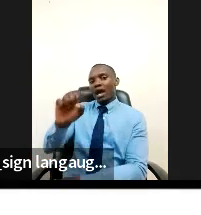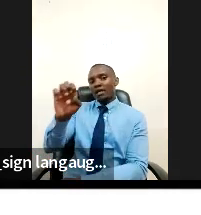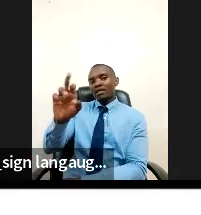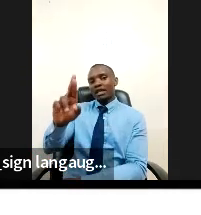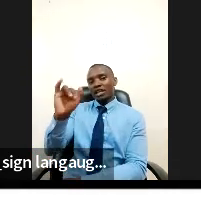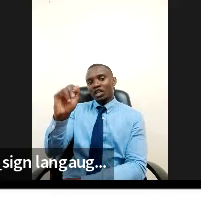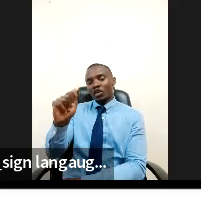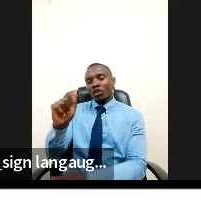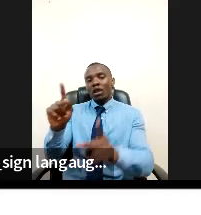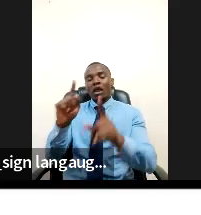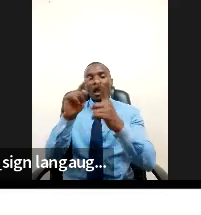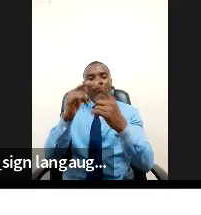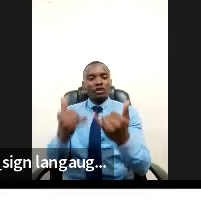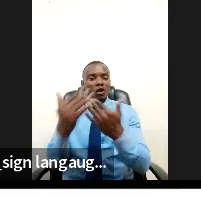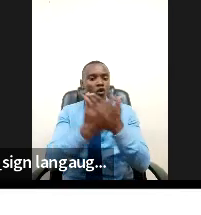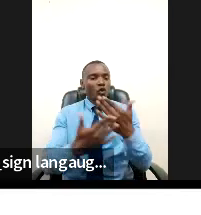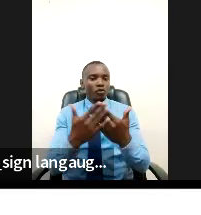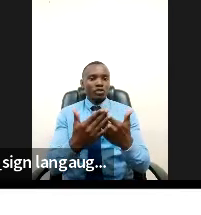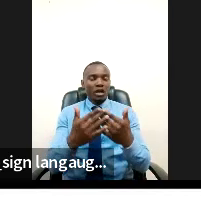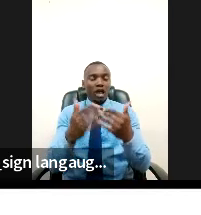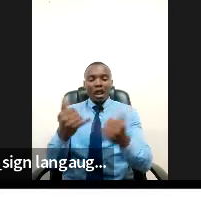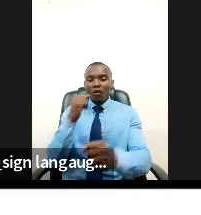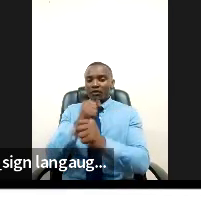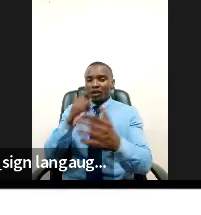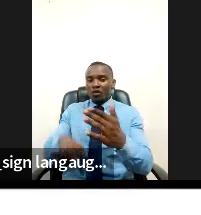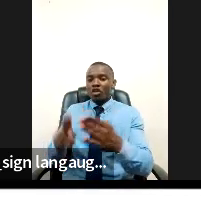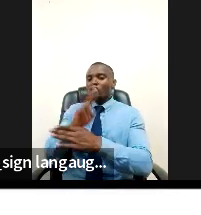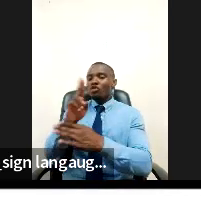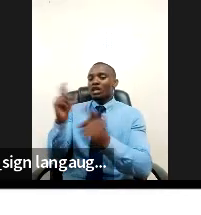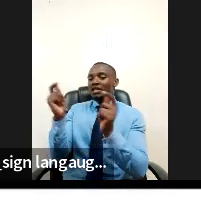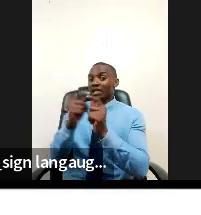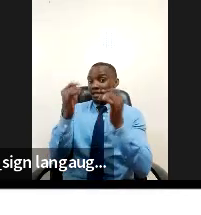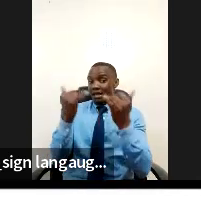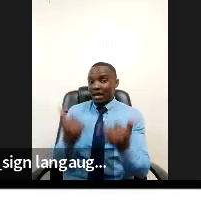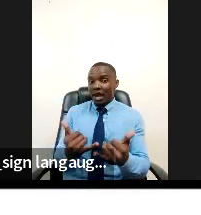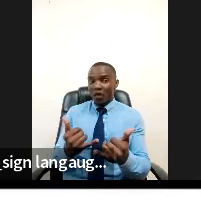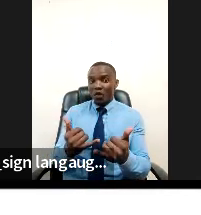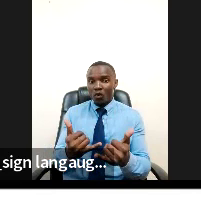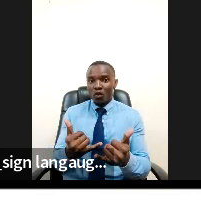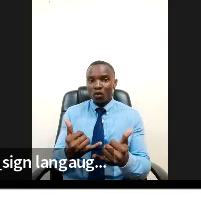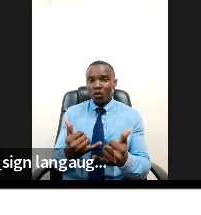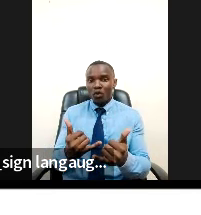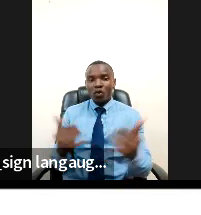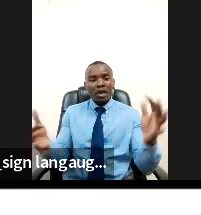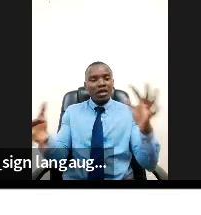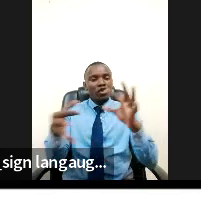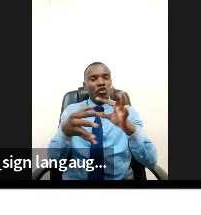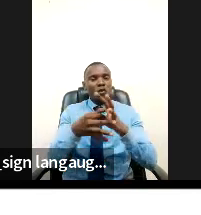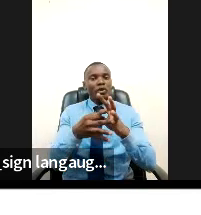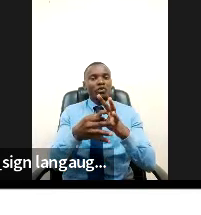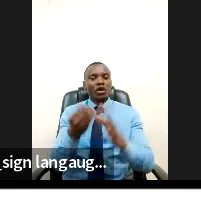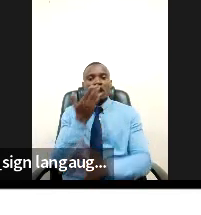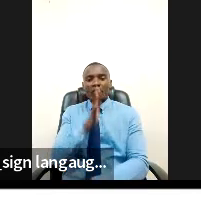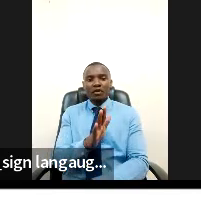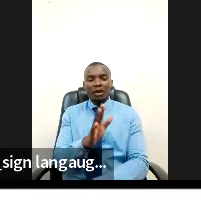prototype. We have conducted user testing and are currently incorporating feedback into our